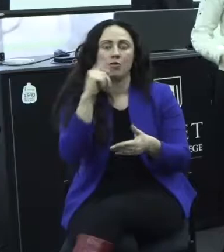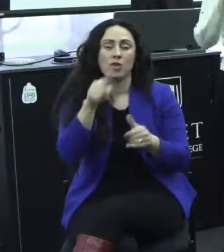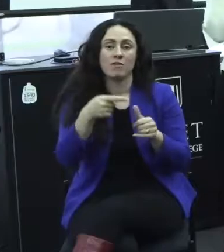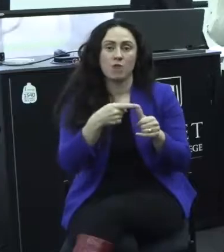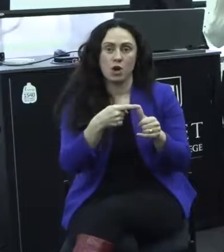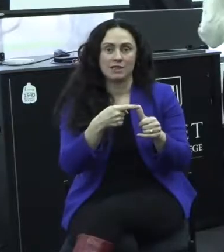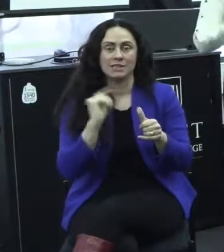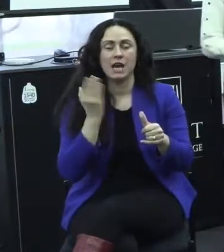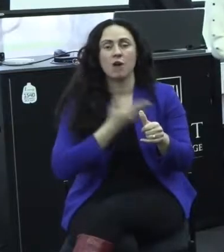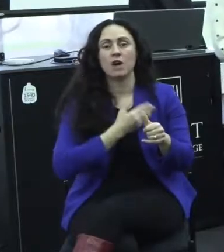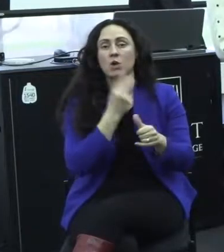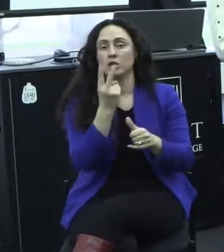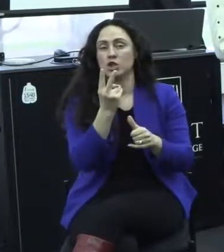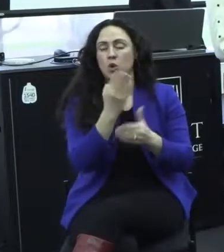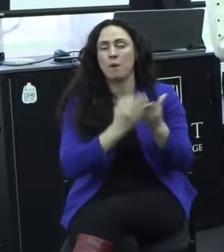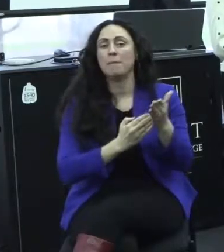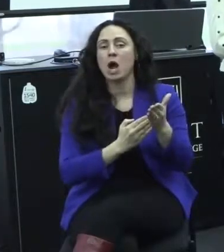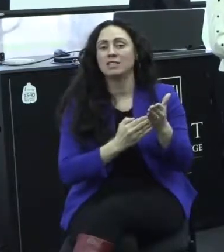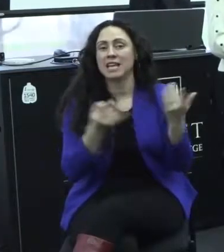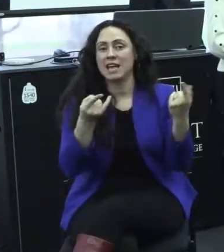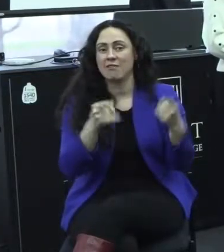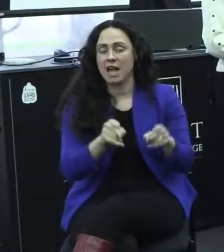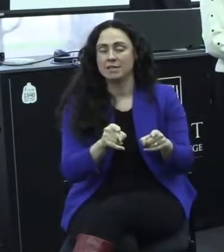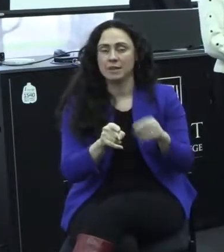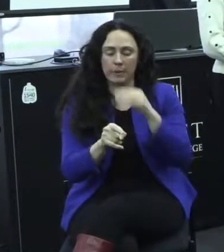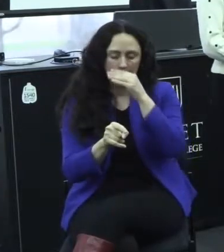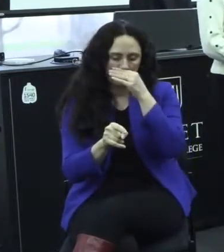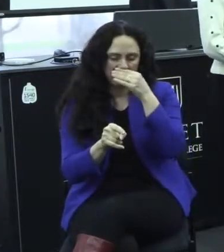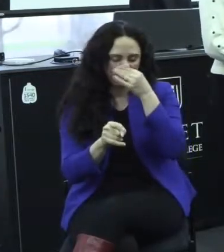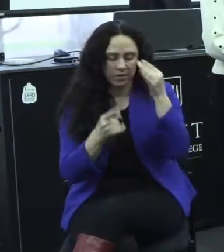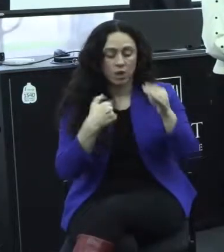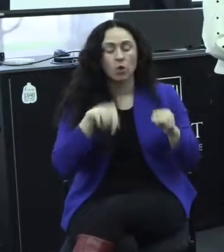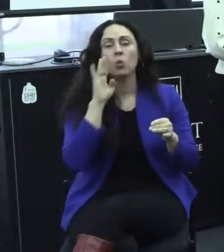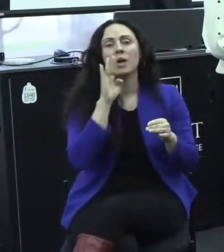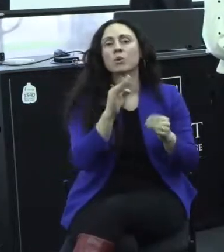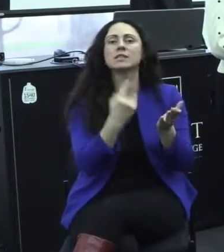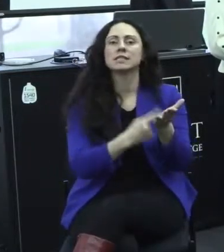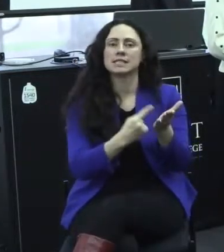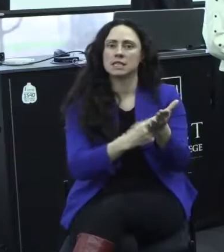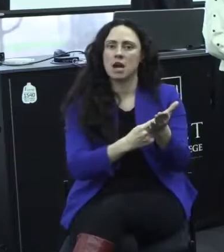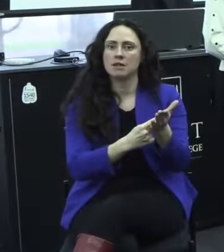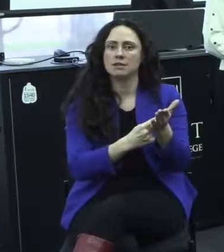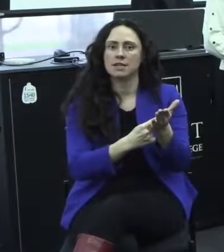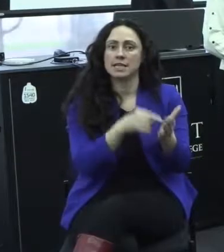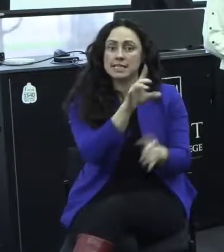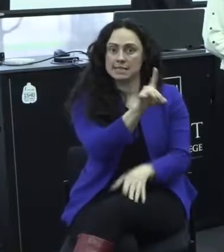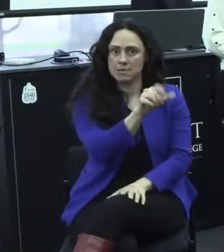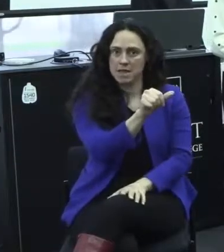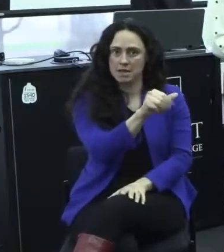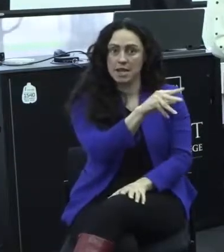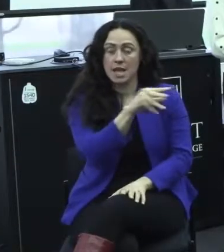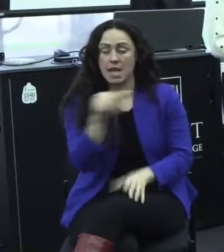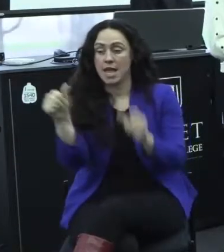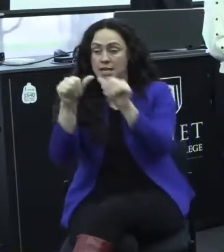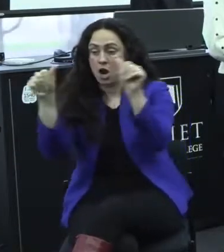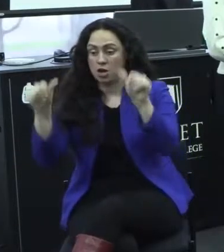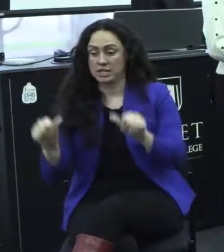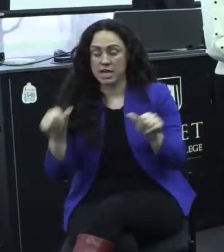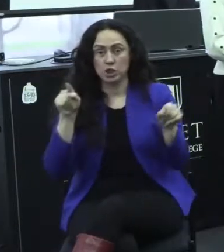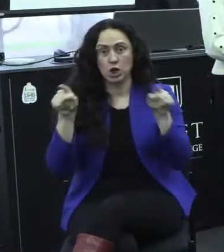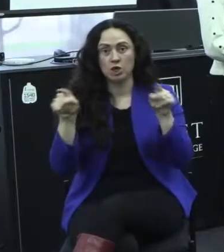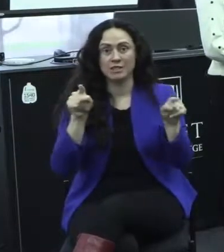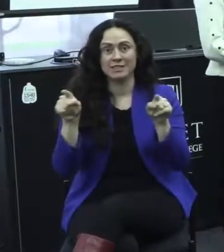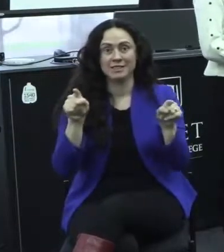first of our two-part event where we are going to discuss disability and